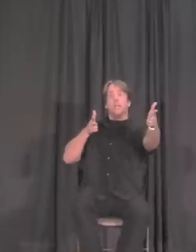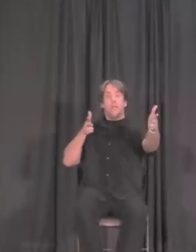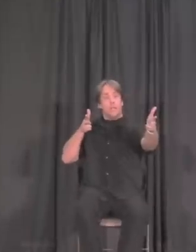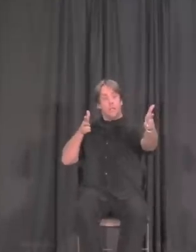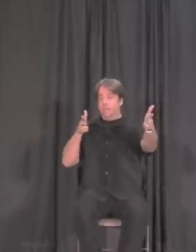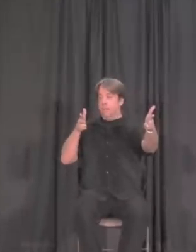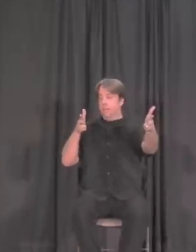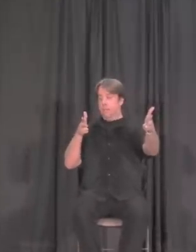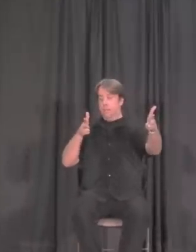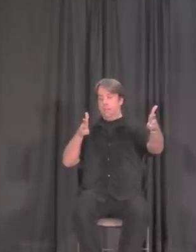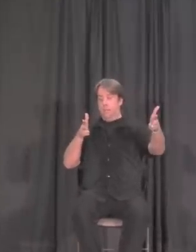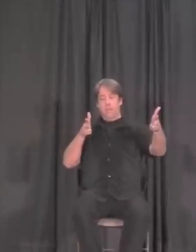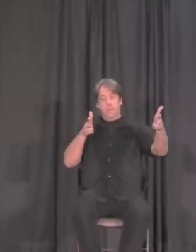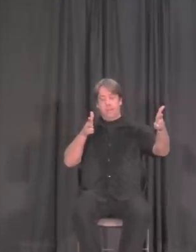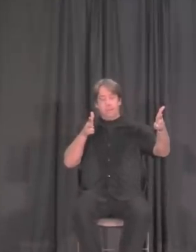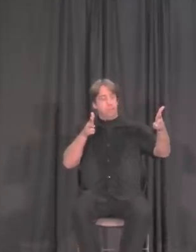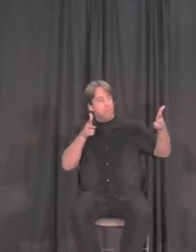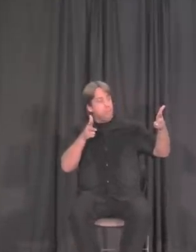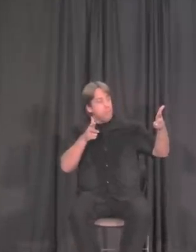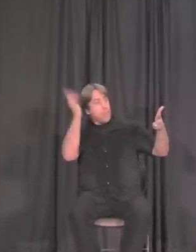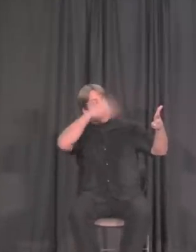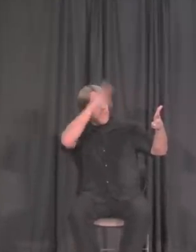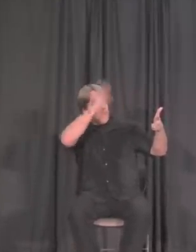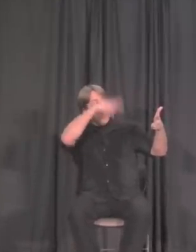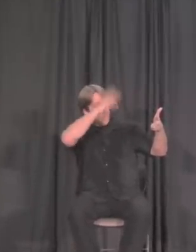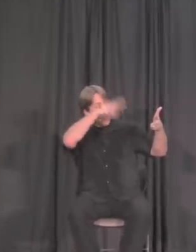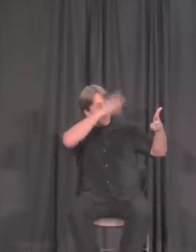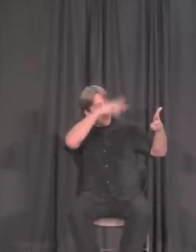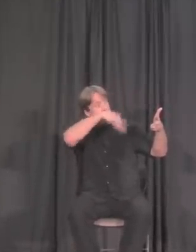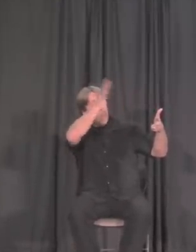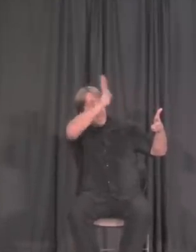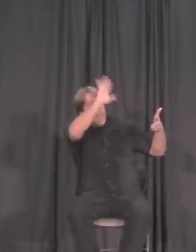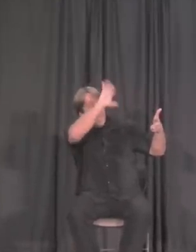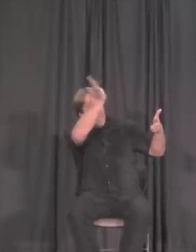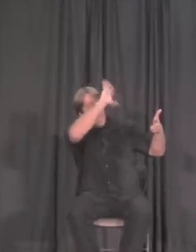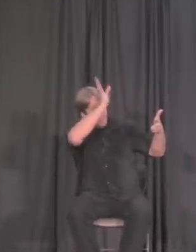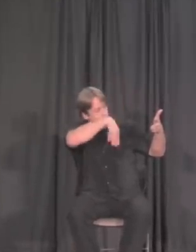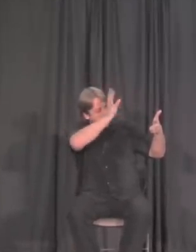So she would catch up to the deaf car, try to get their attention.